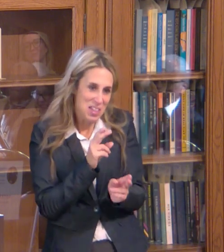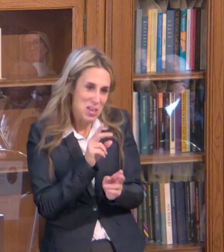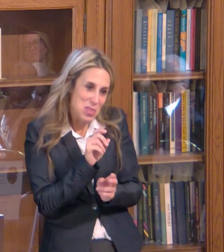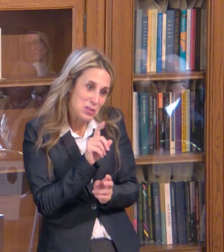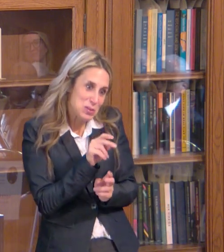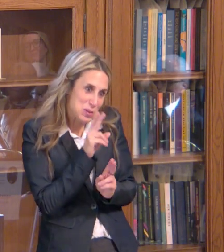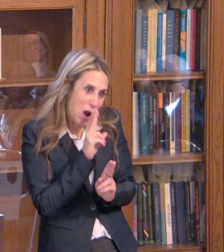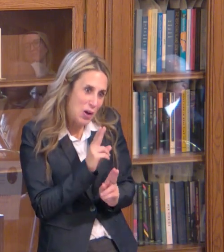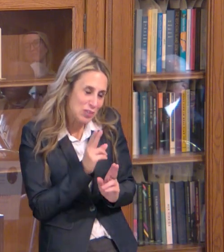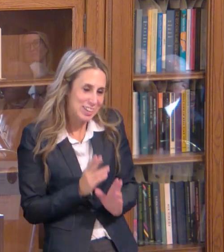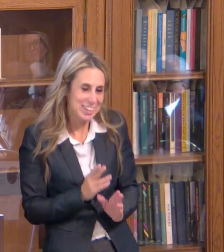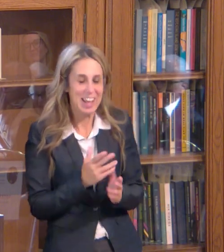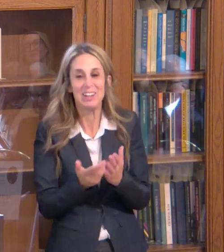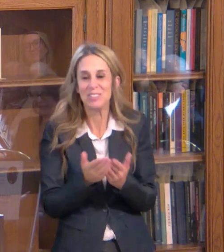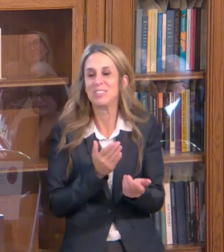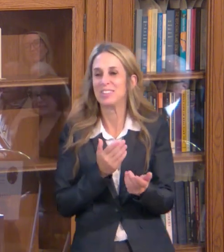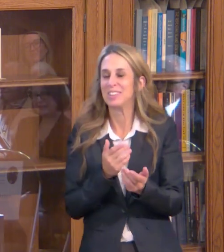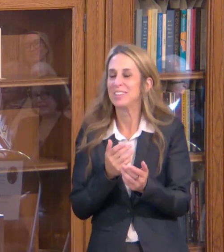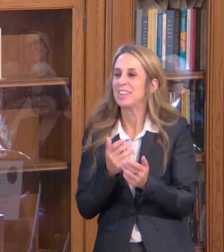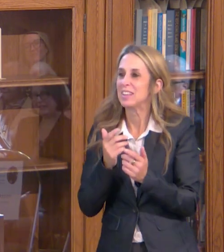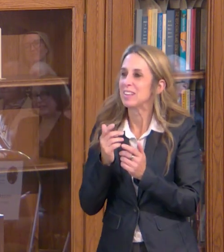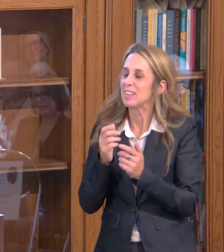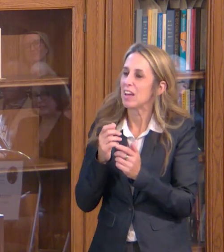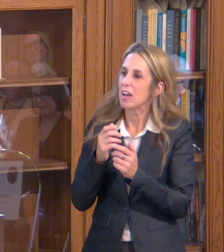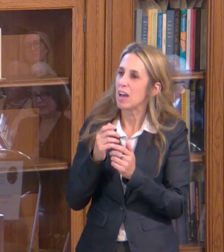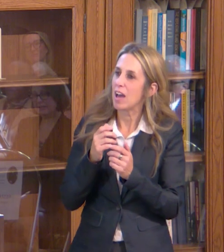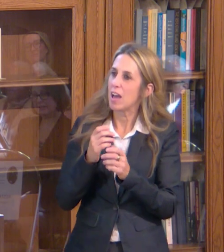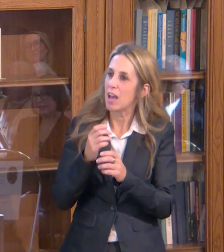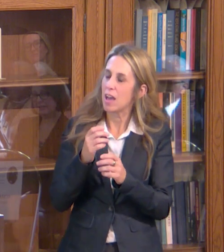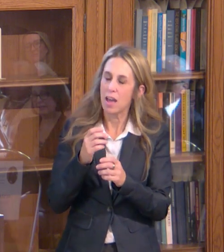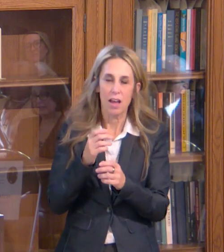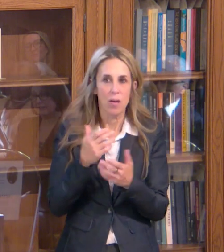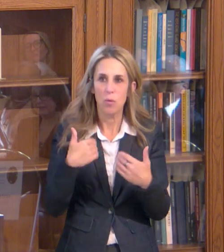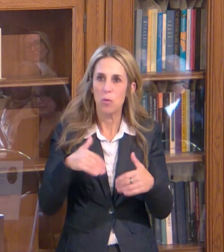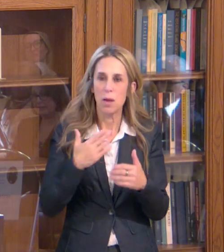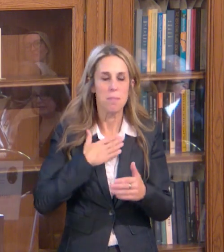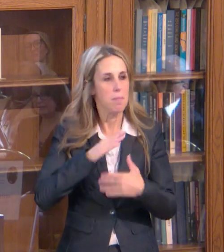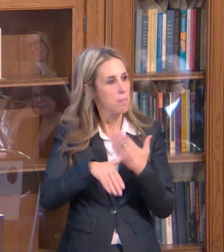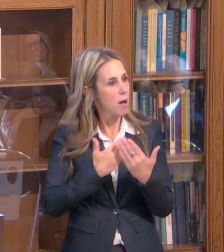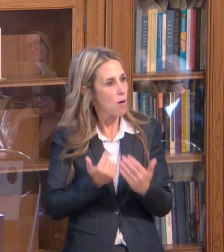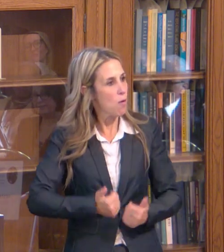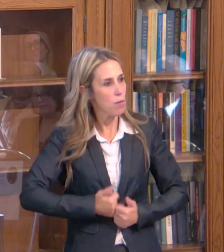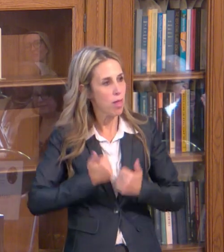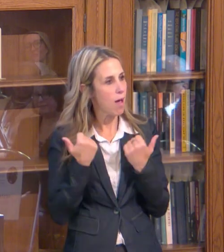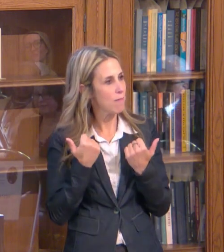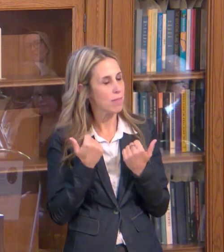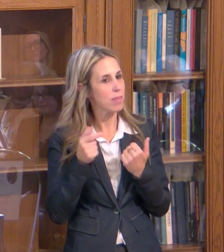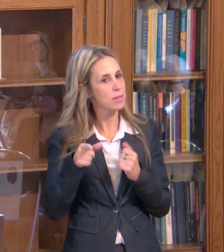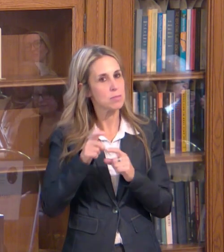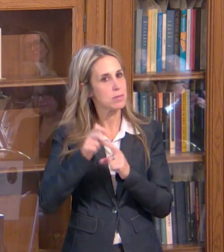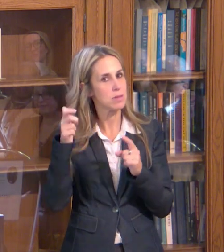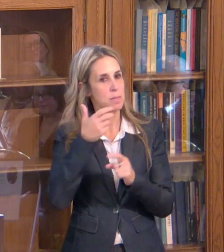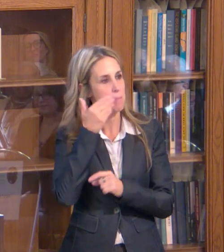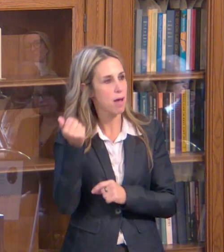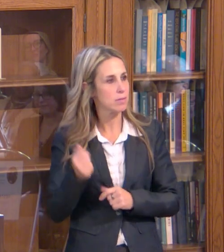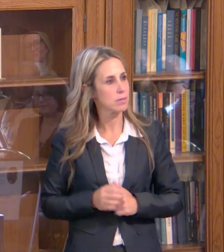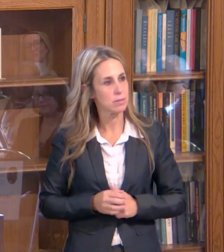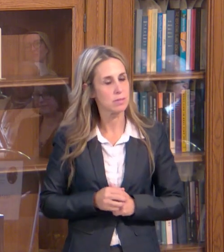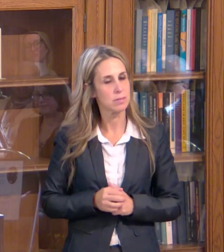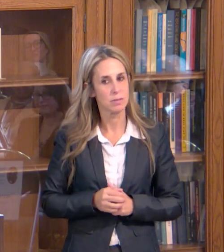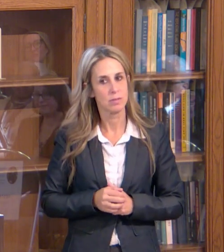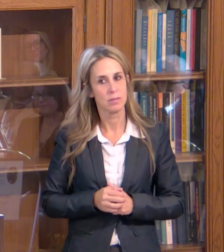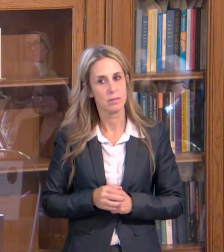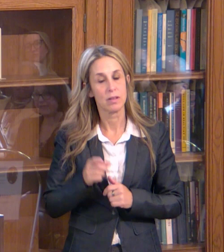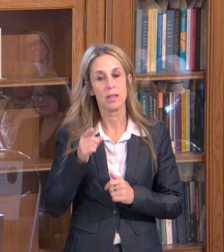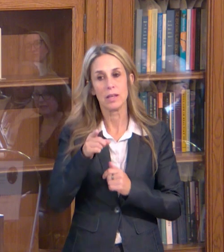cannot think of any honor that I have received in my entire life greater than this he was in the midst